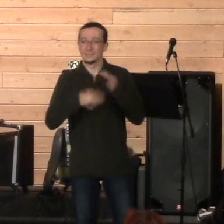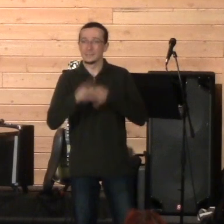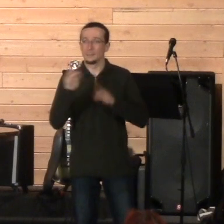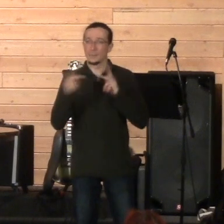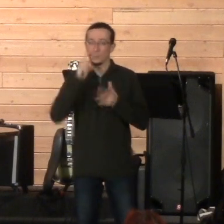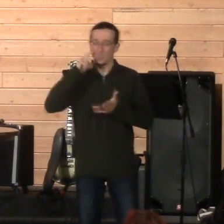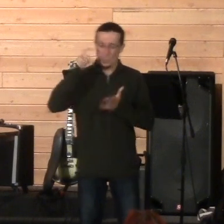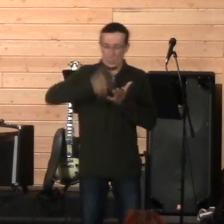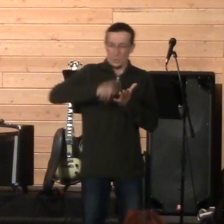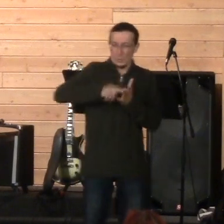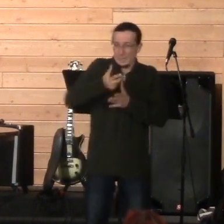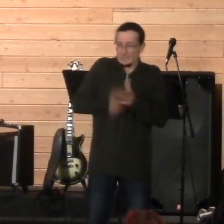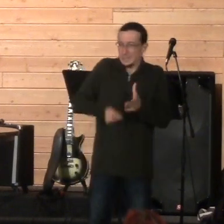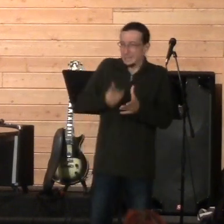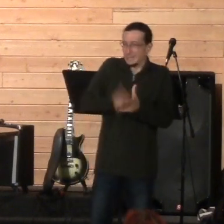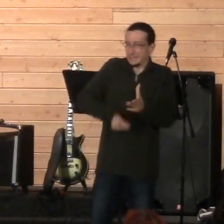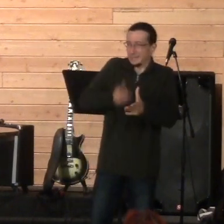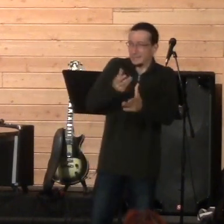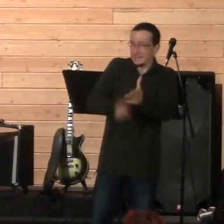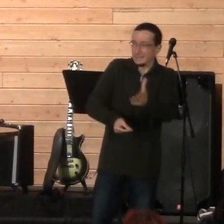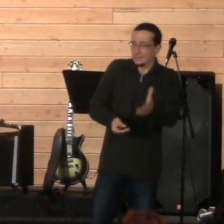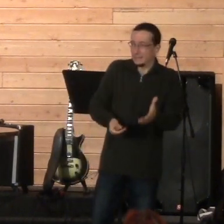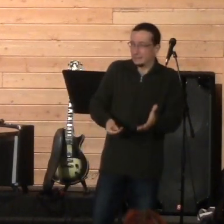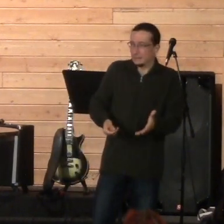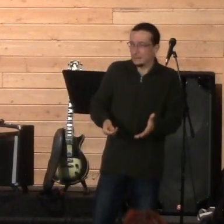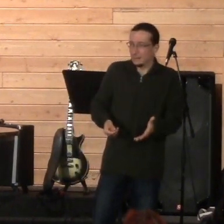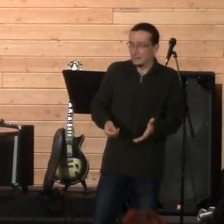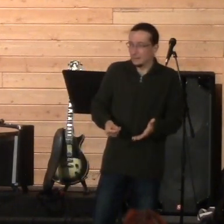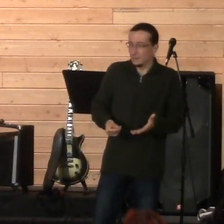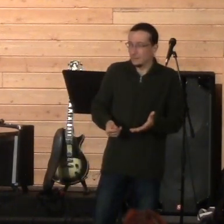gonna notice the missing pieces.